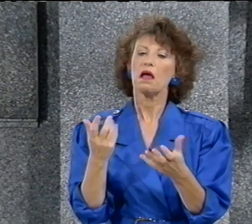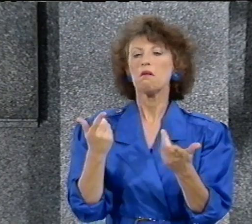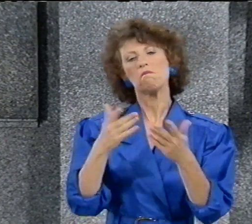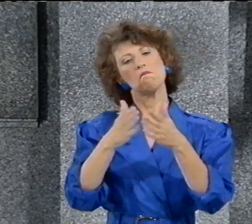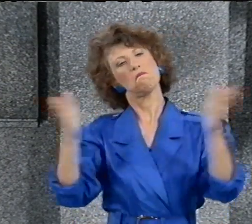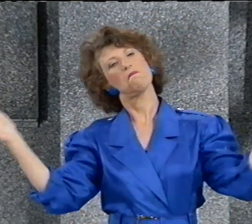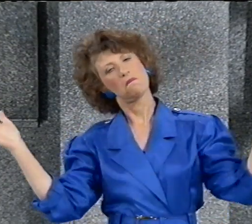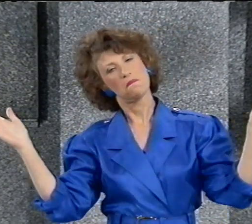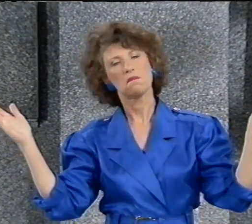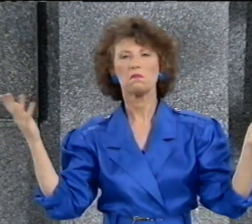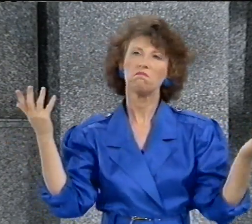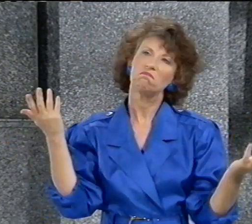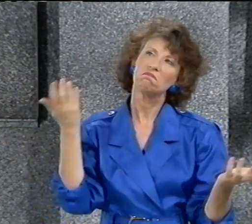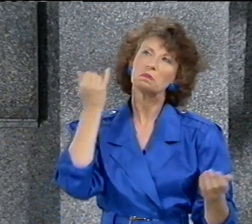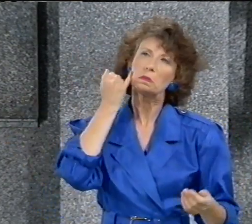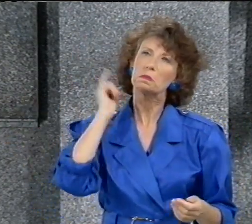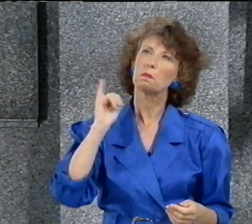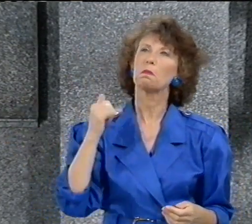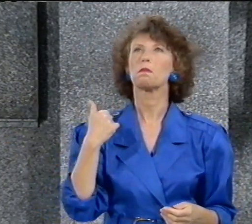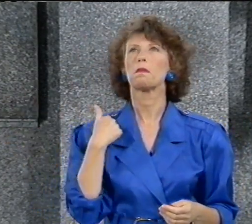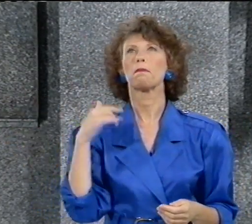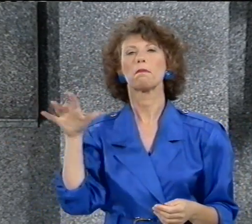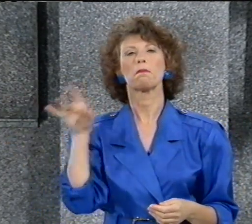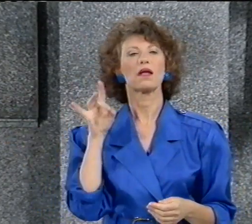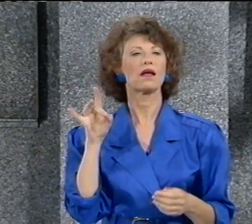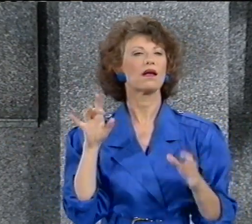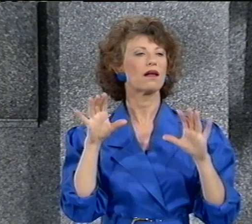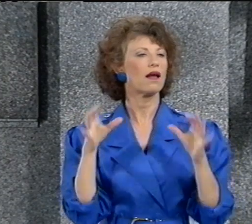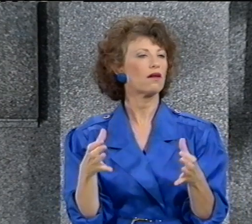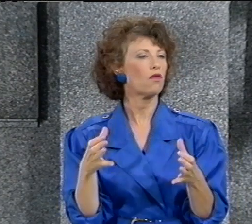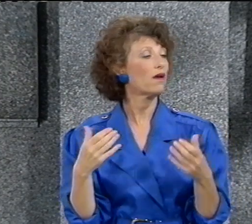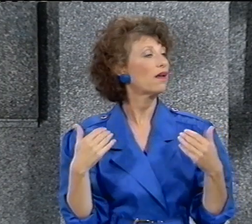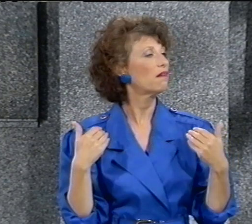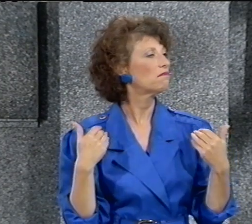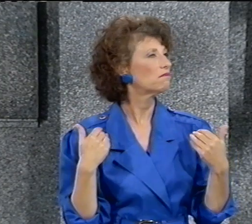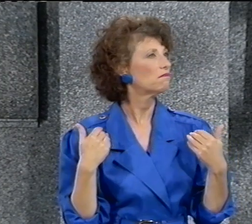Let's expand the list to categories of animals.